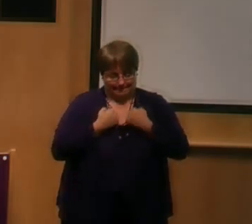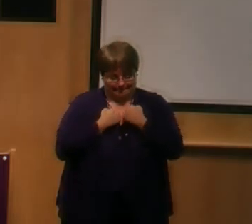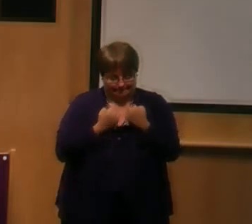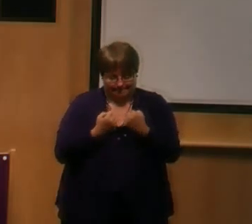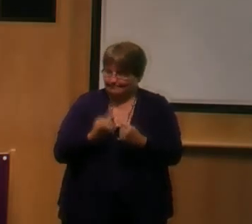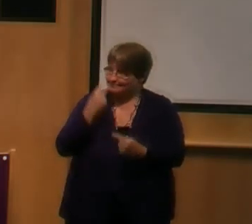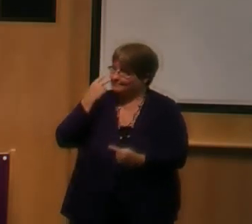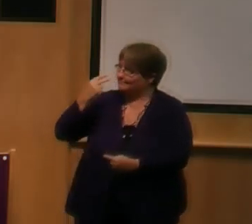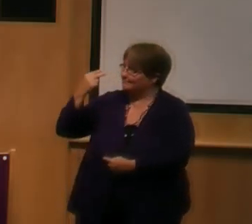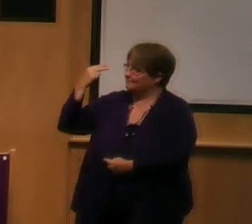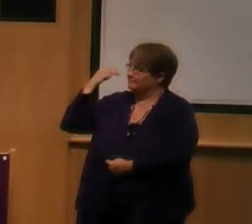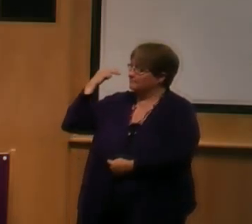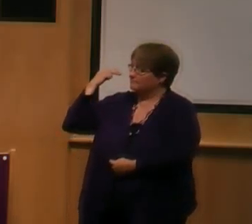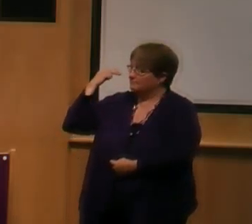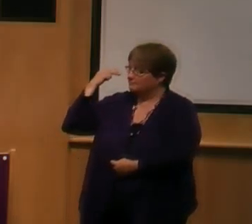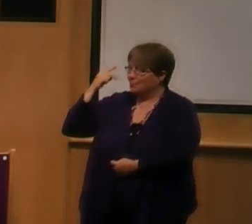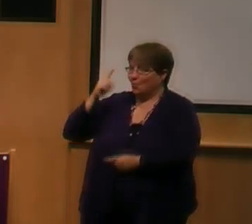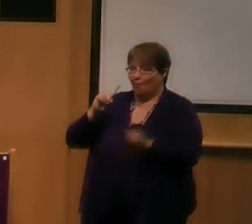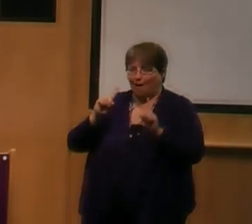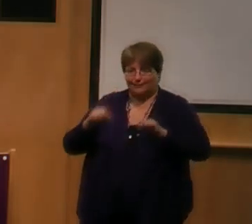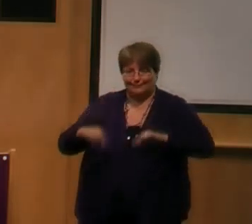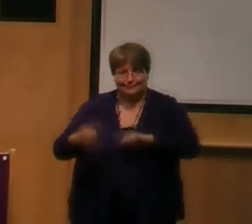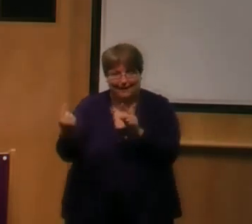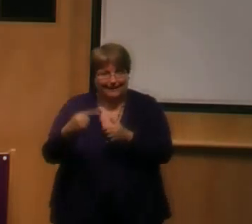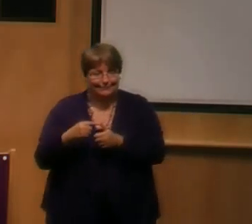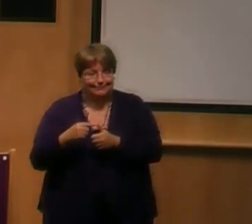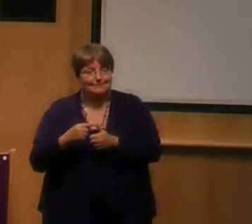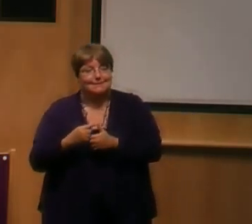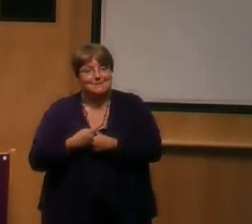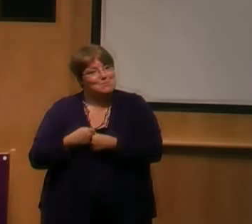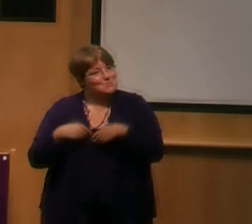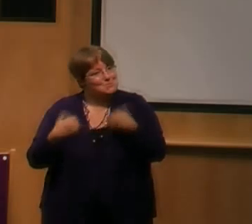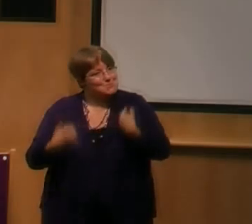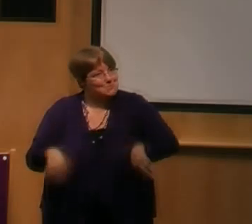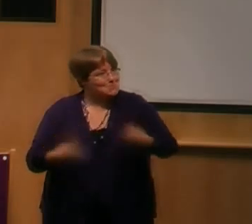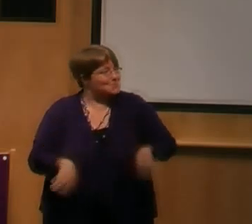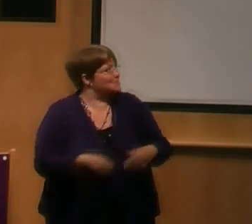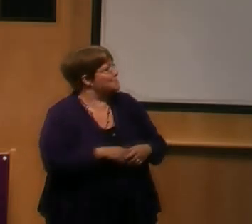And I was happy to be invited because it gave me time to look back on what challenges we've been across.